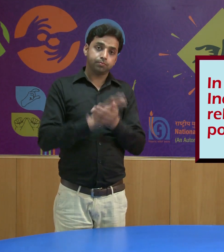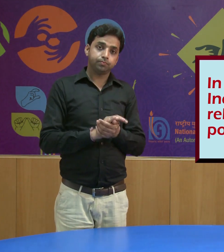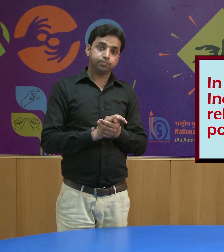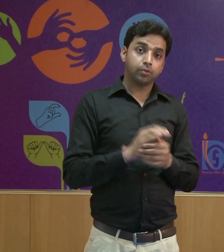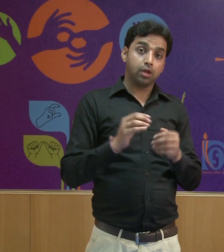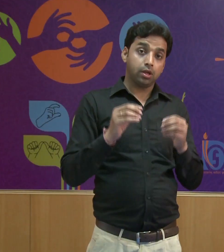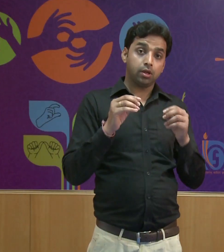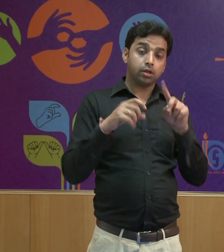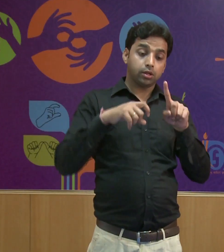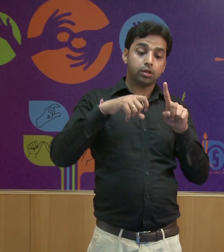Kavi